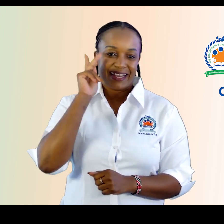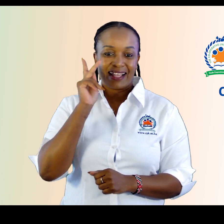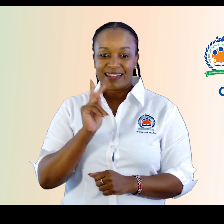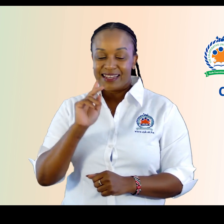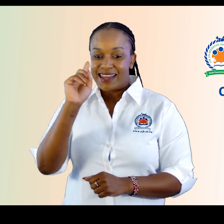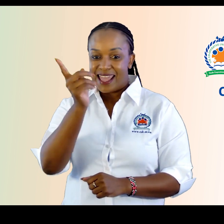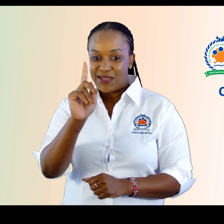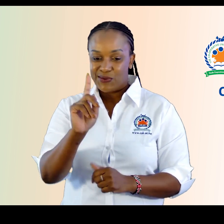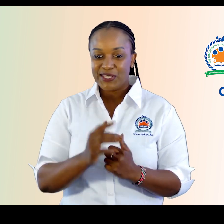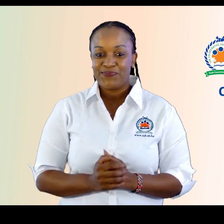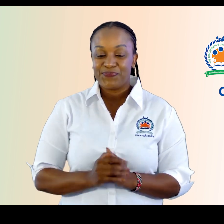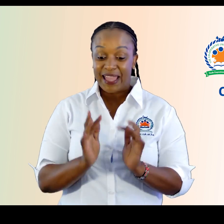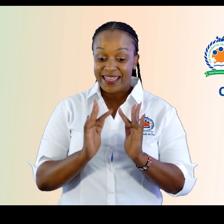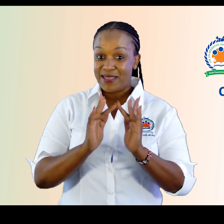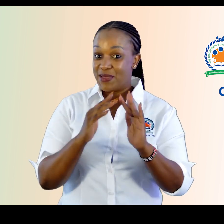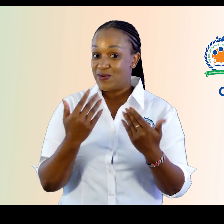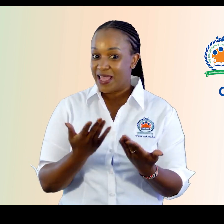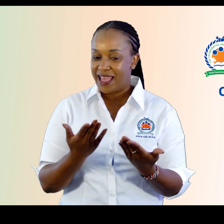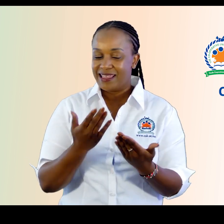24814-00502, Karen, Nairobi. Email